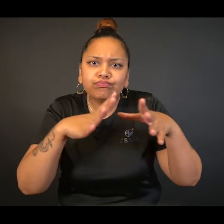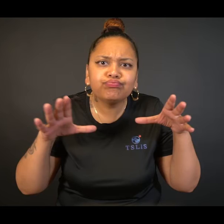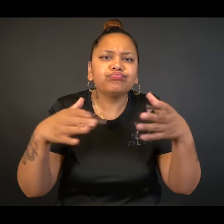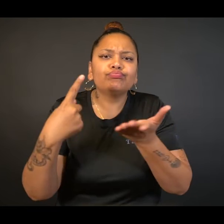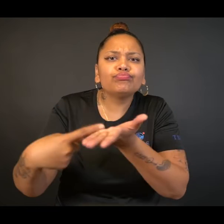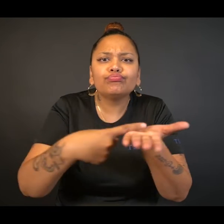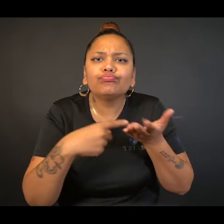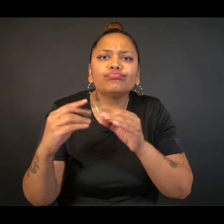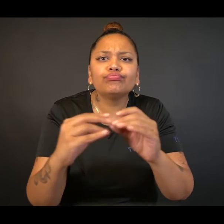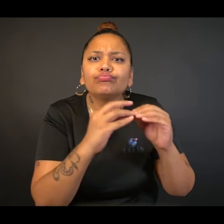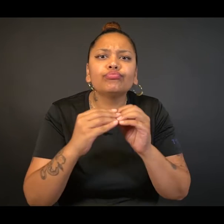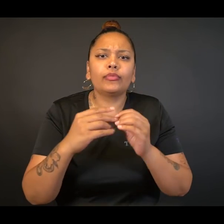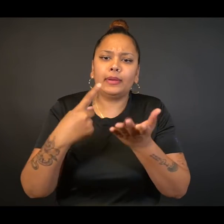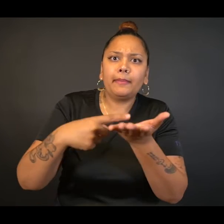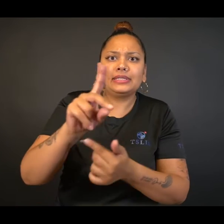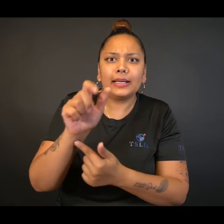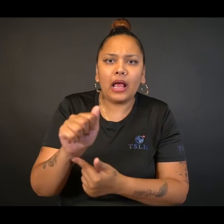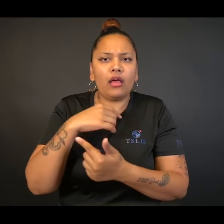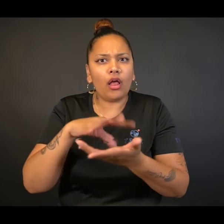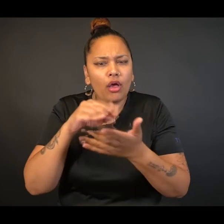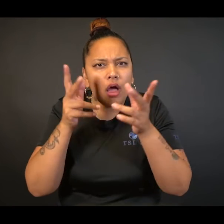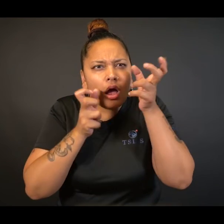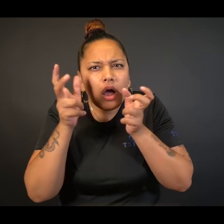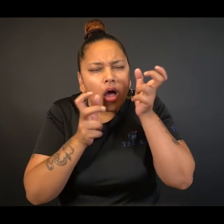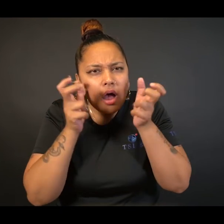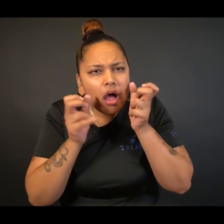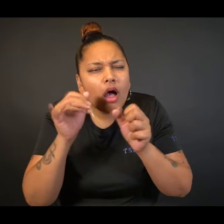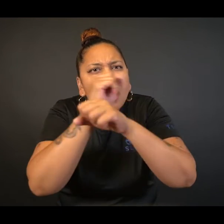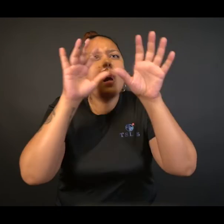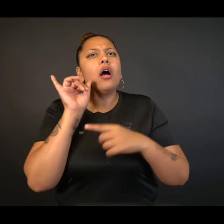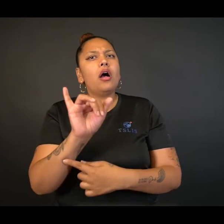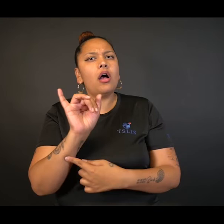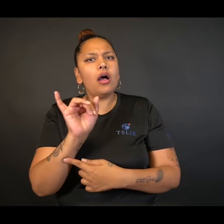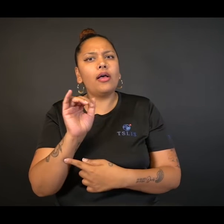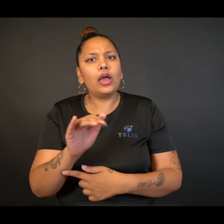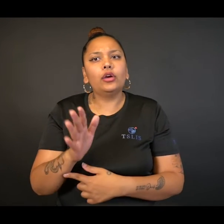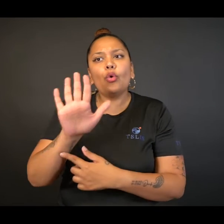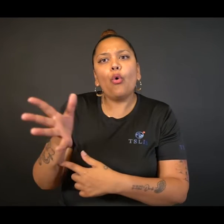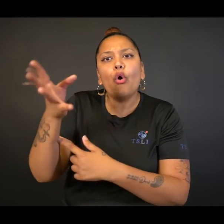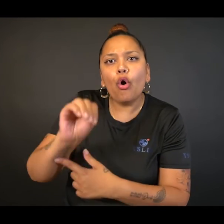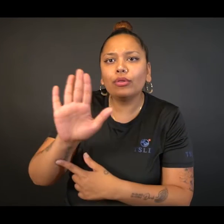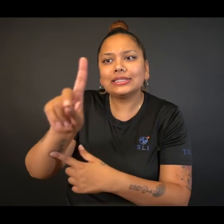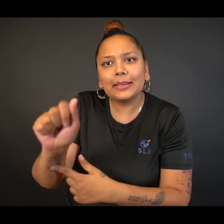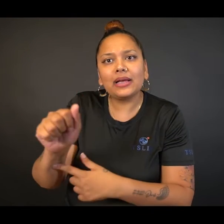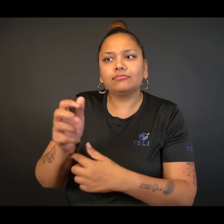it was considered a separate disability and that I did have rights under